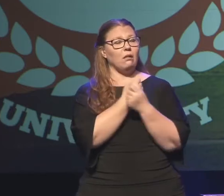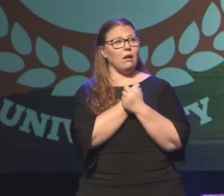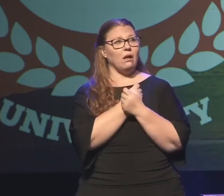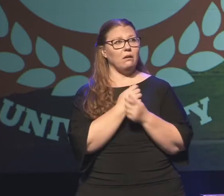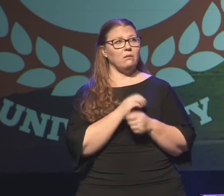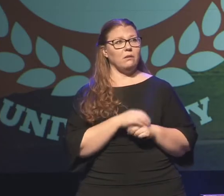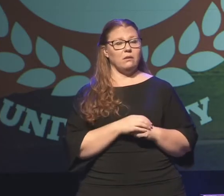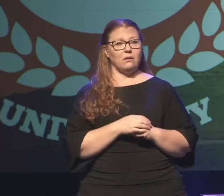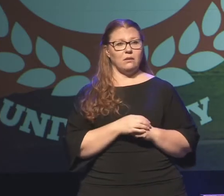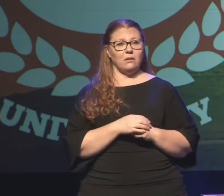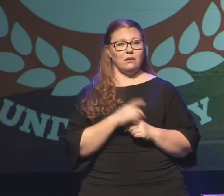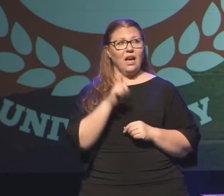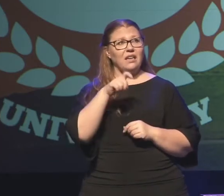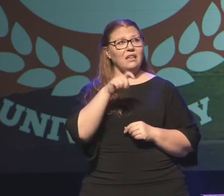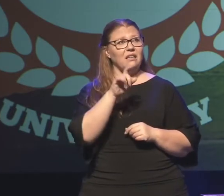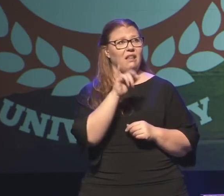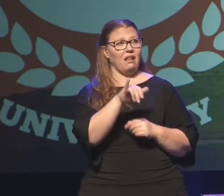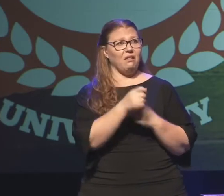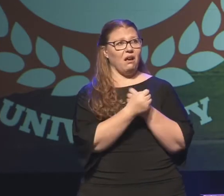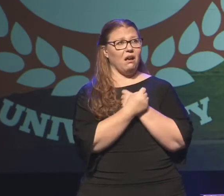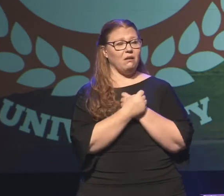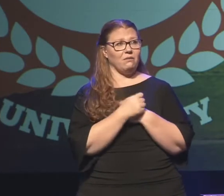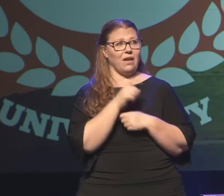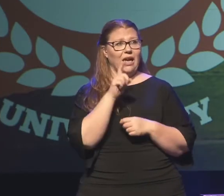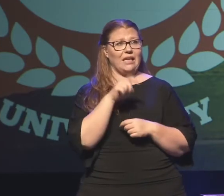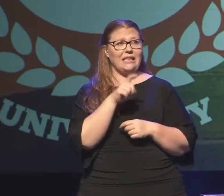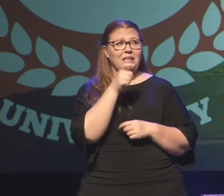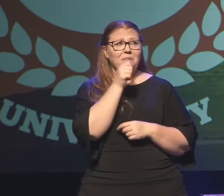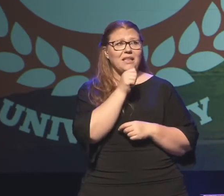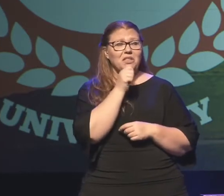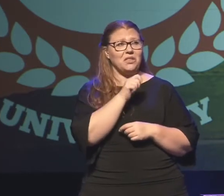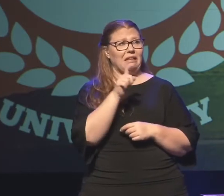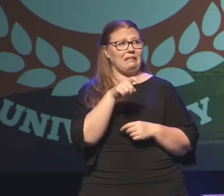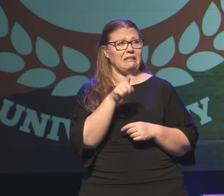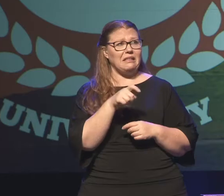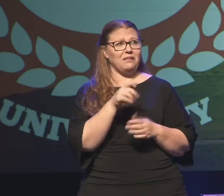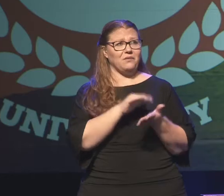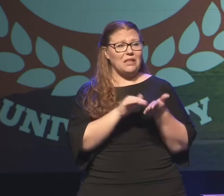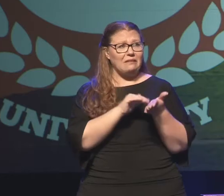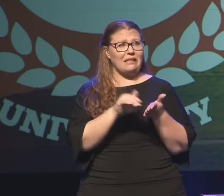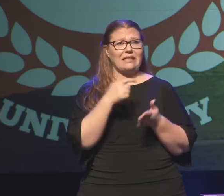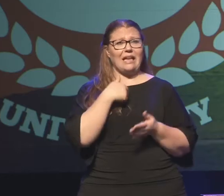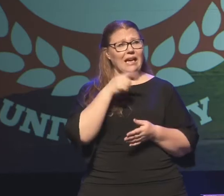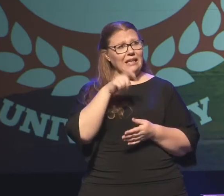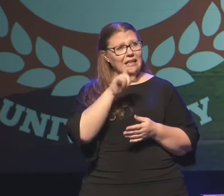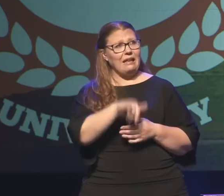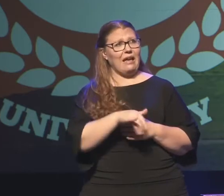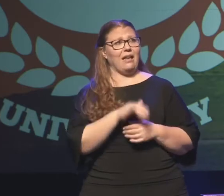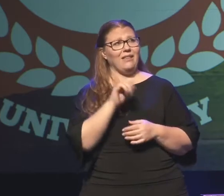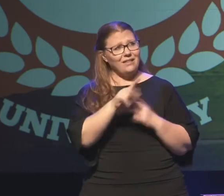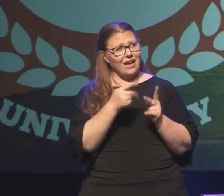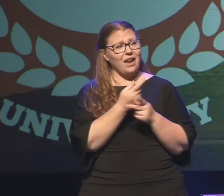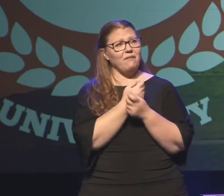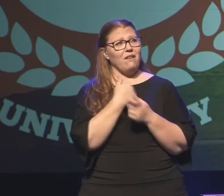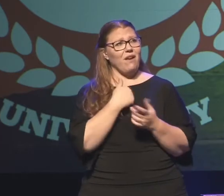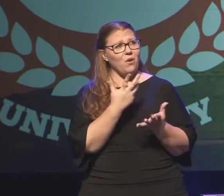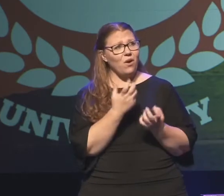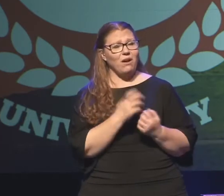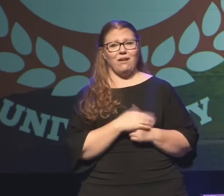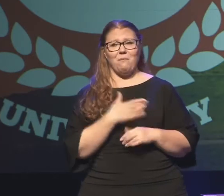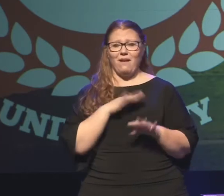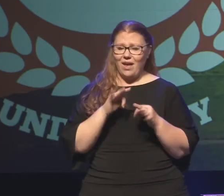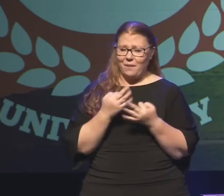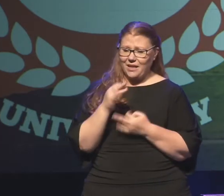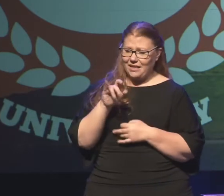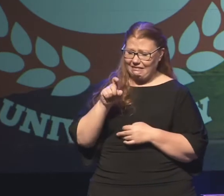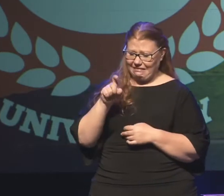I need that. I need somebody's patience. I need somebody's forgiveness. That's the kind of love I want. My family needs